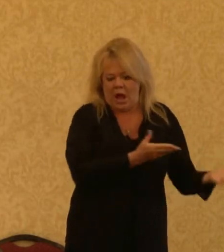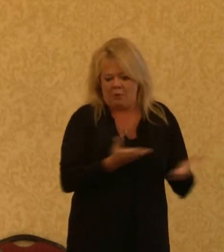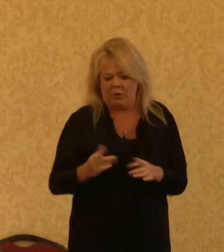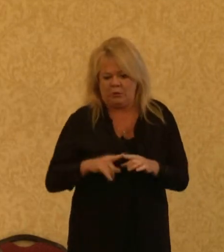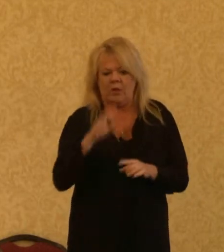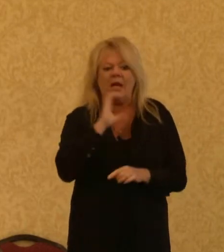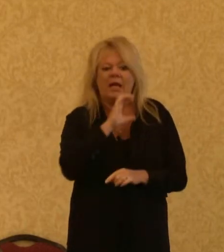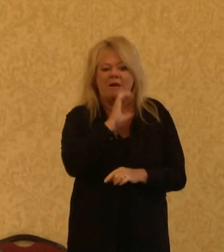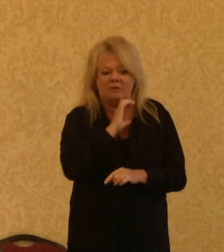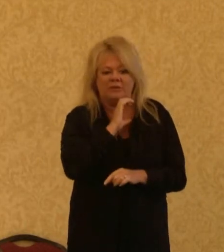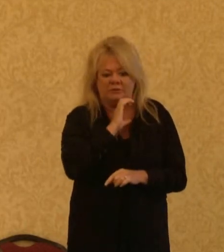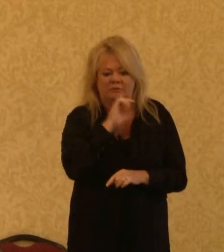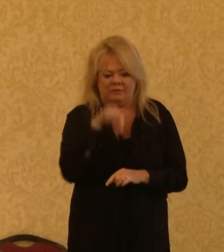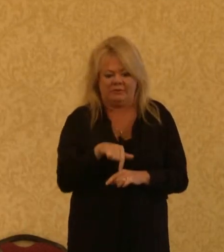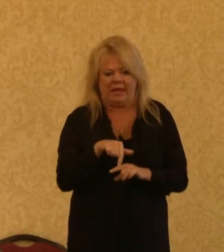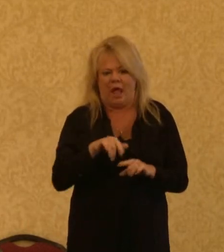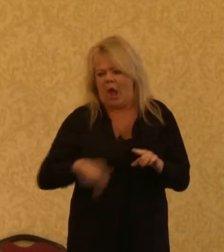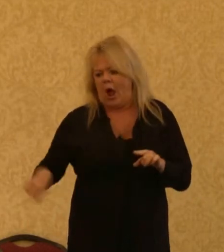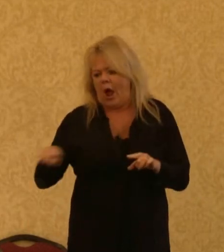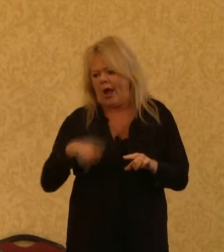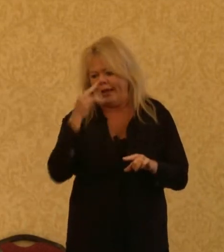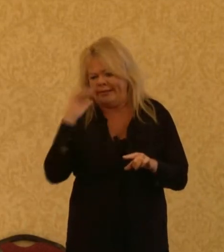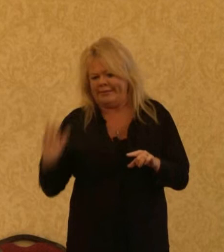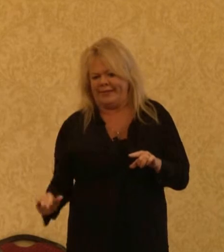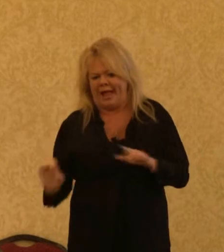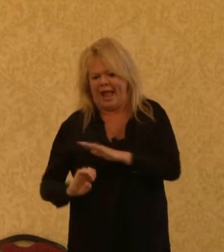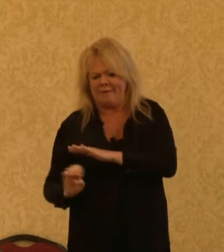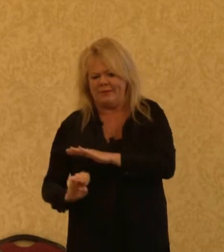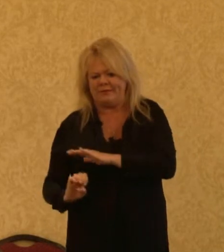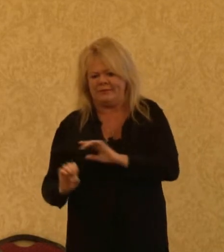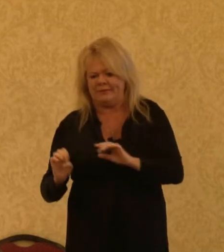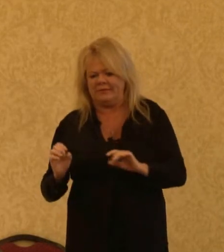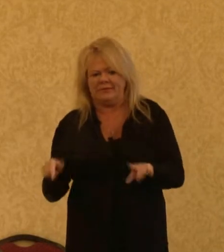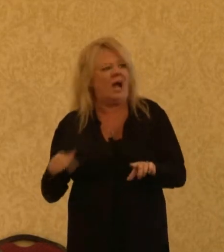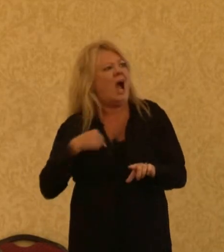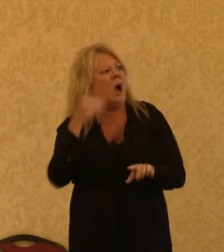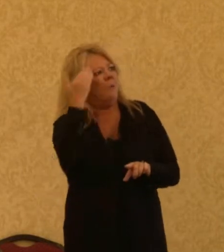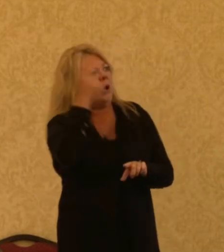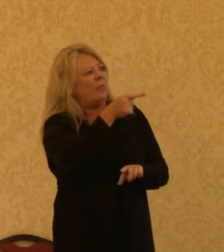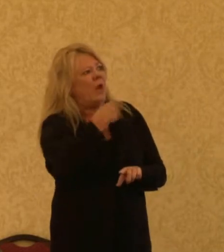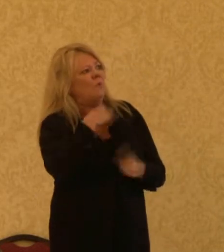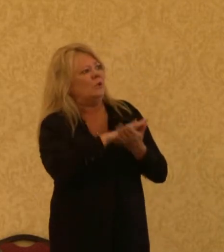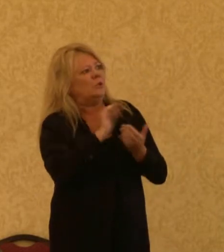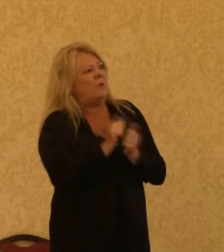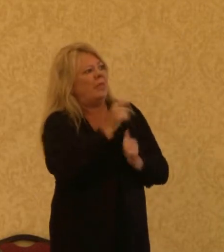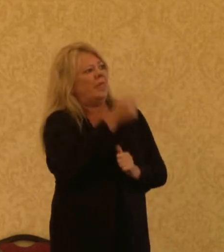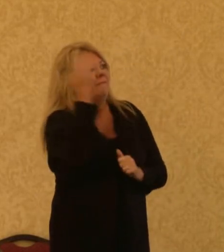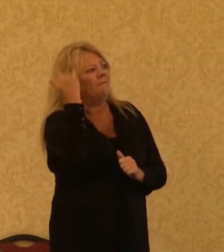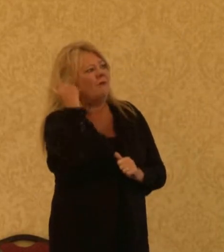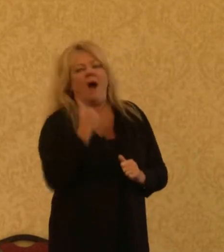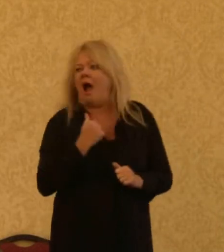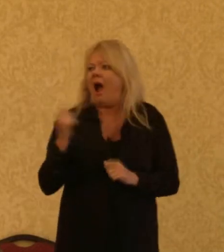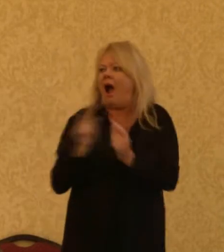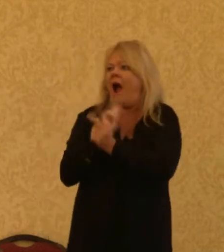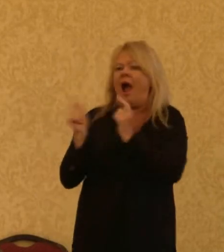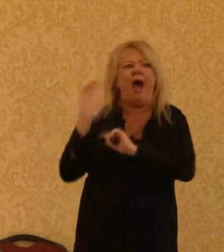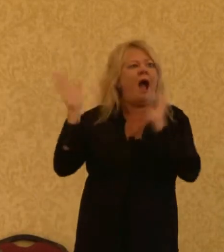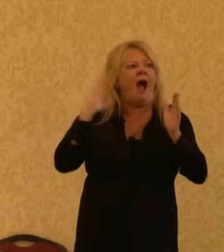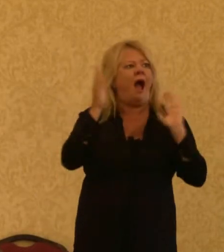when the elementary kids were eating. And of course those kids were saying, we know them, we went to school with them, blah, blah, blah, blah, blah, blah, blah,